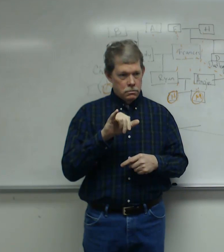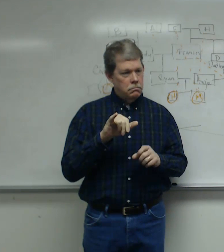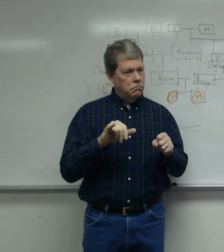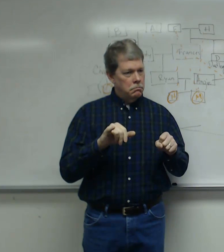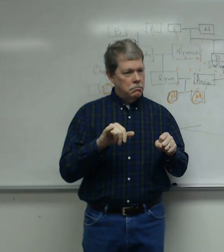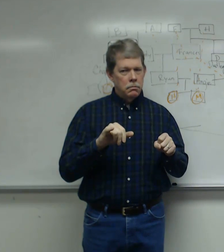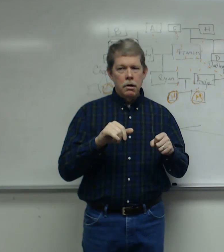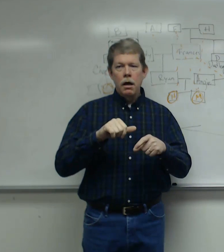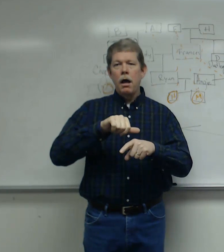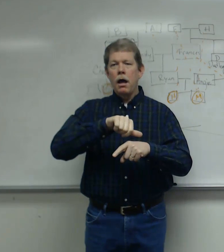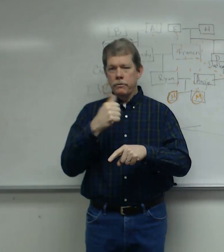And